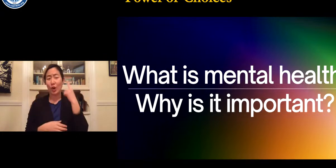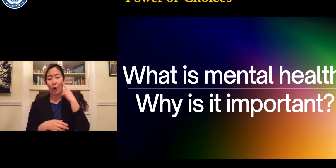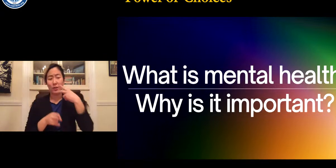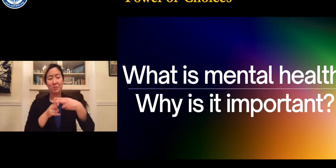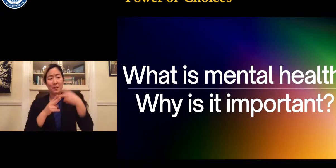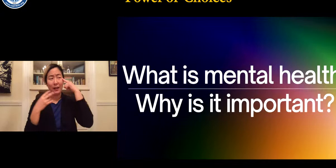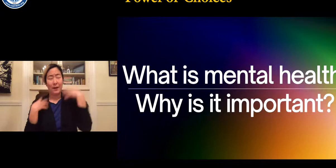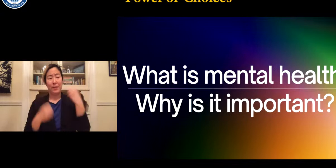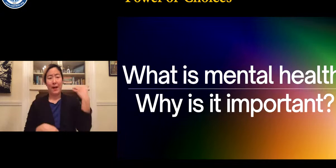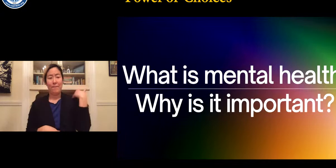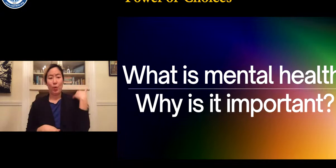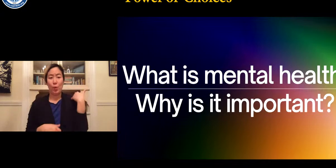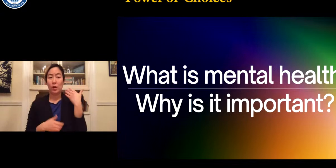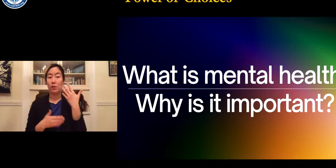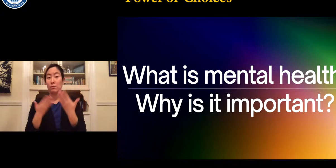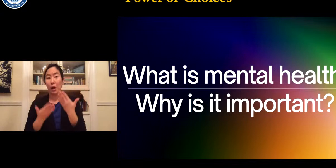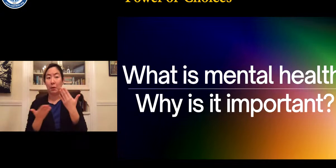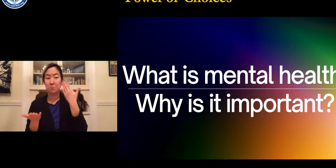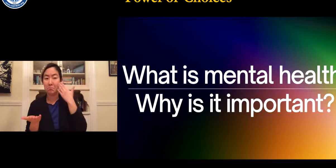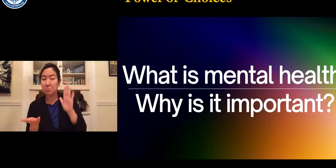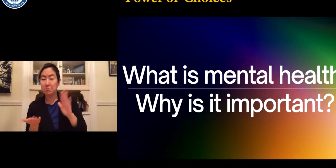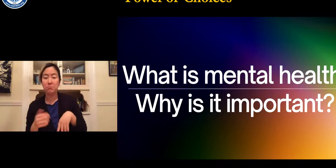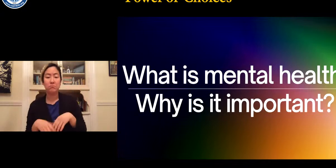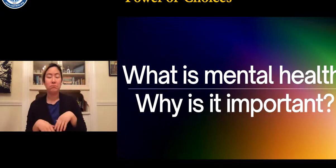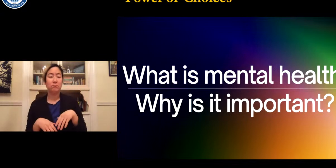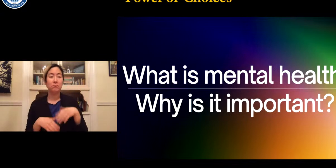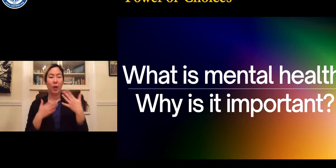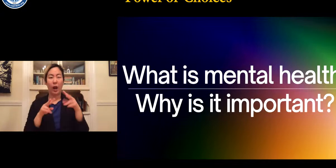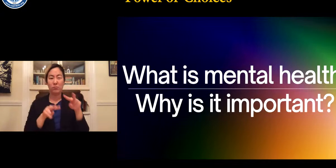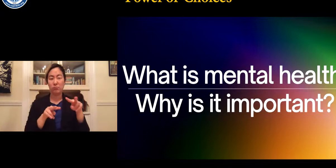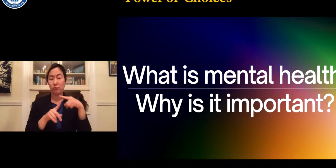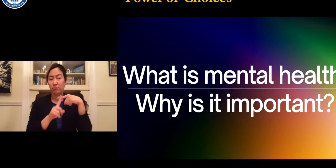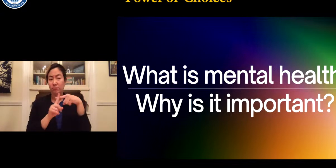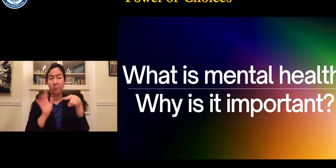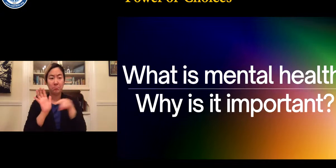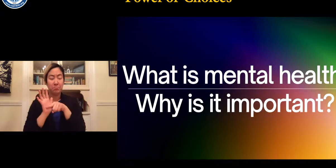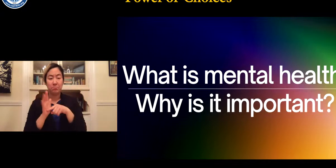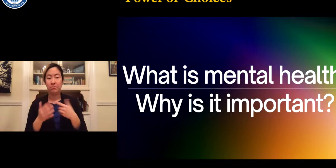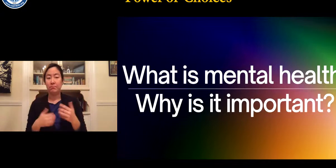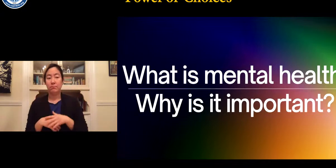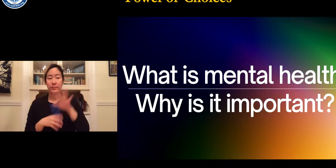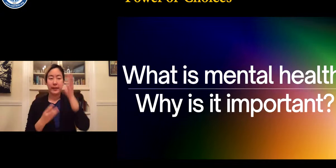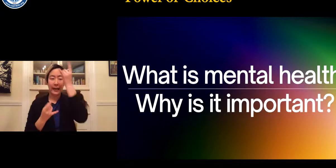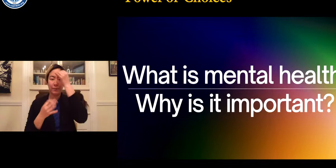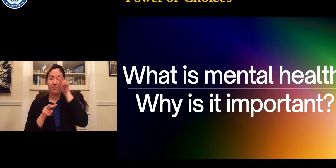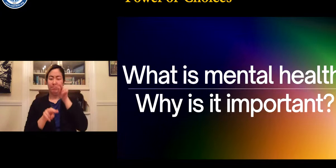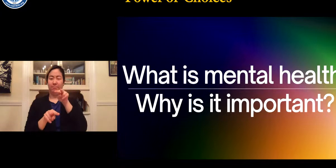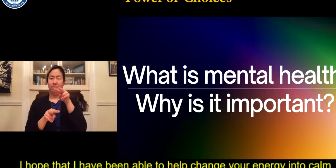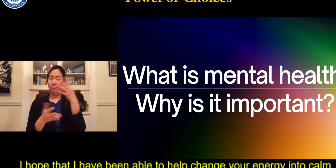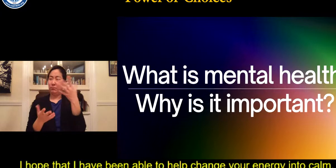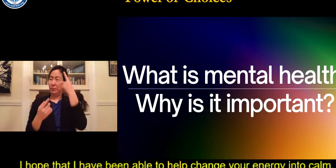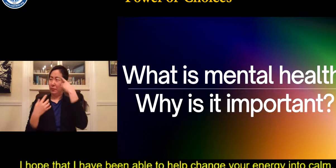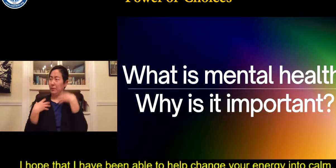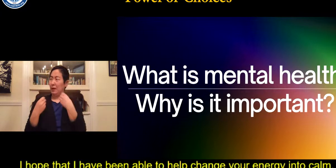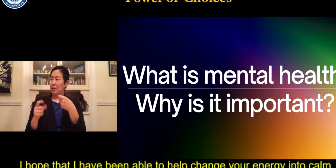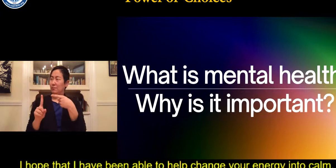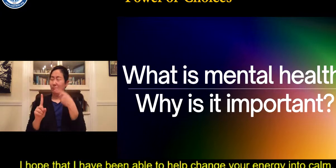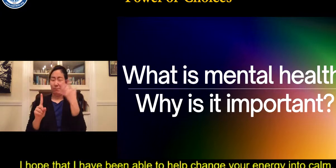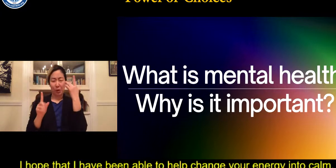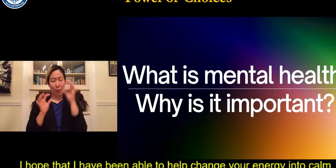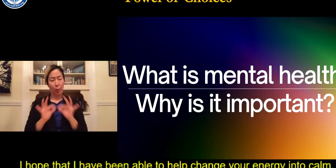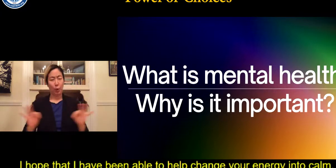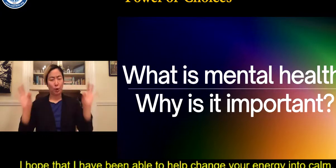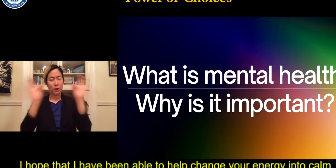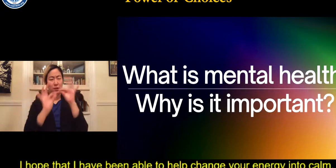evening. Because now we can focus on the topic for tonight. What is mental health? Why is it important? Maybe you've heard of mental health